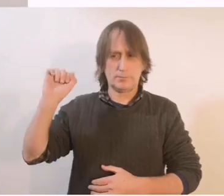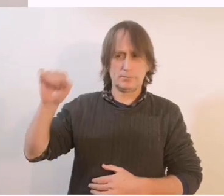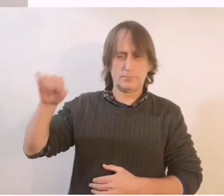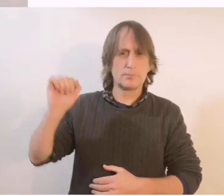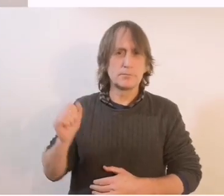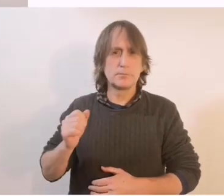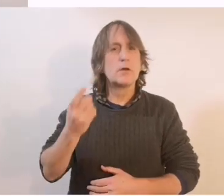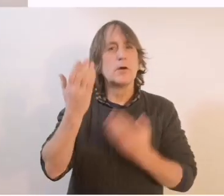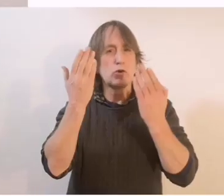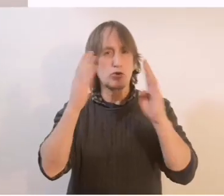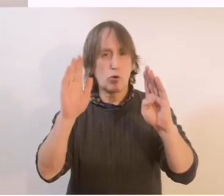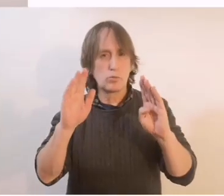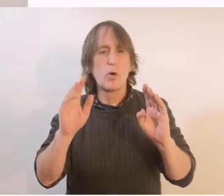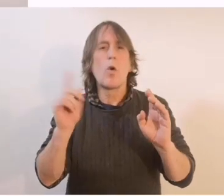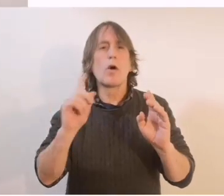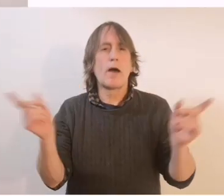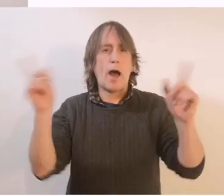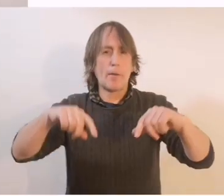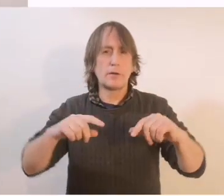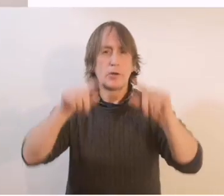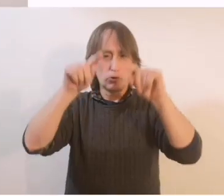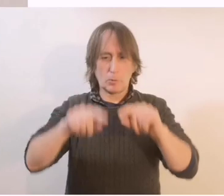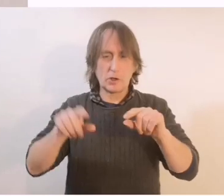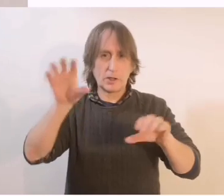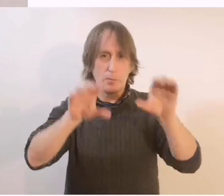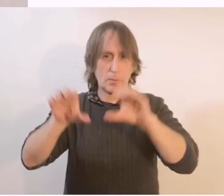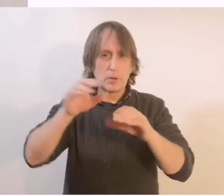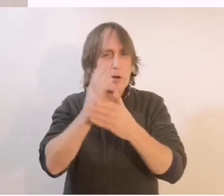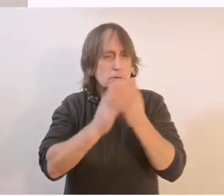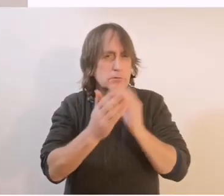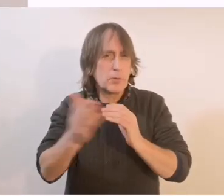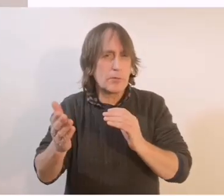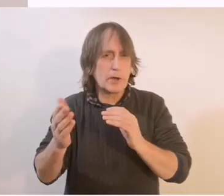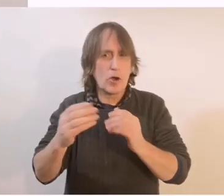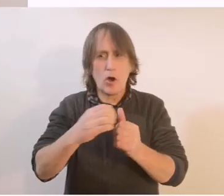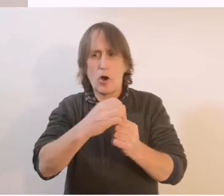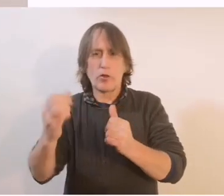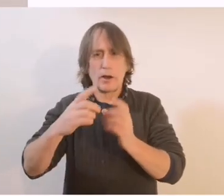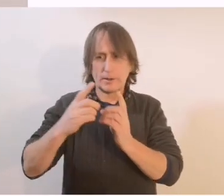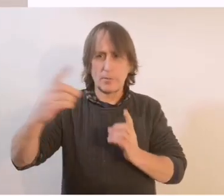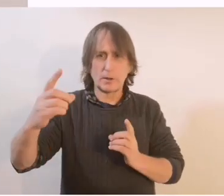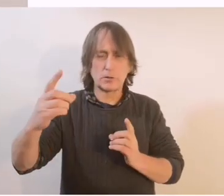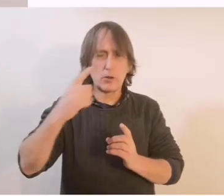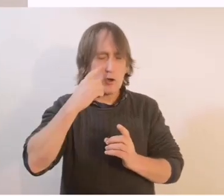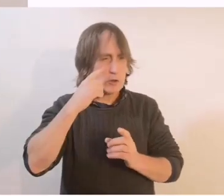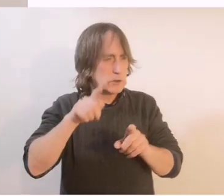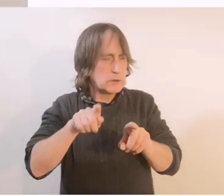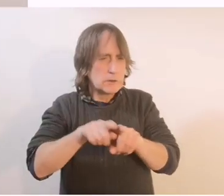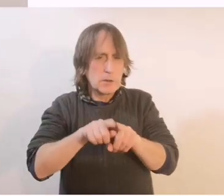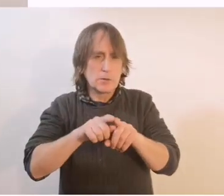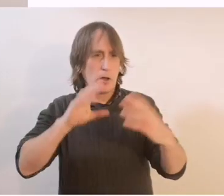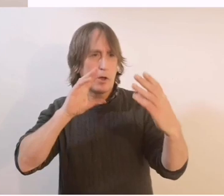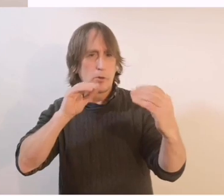The reason I was knocking on the door was to demonstrate what seems to be happening in the double slit experiment. Something in another dimension seems to